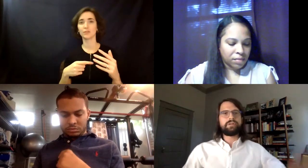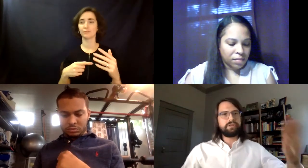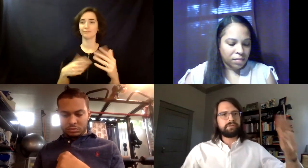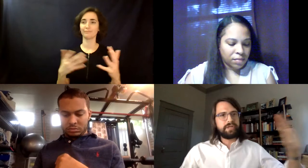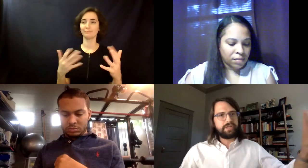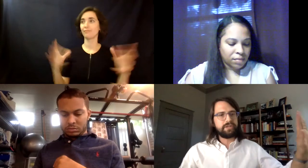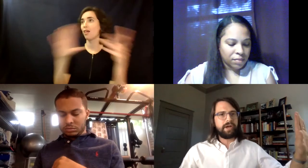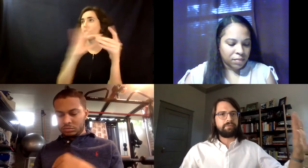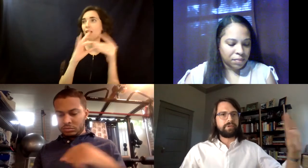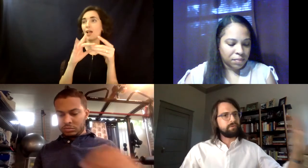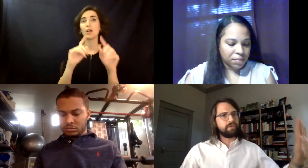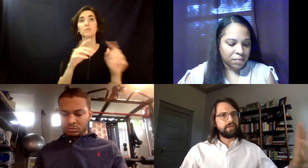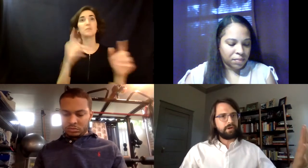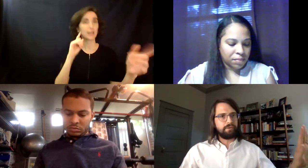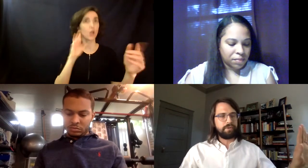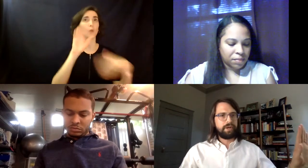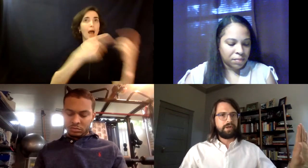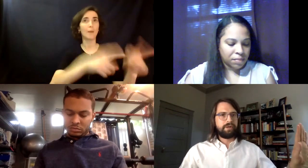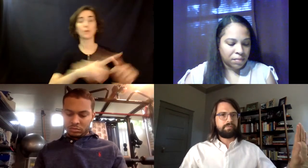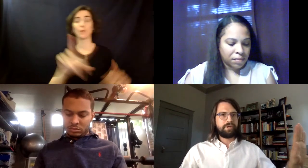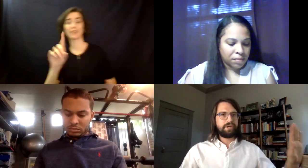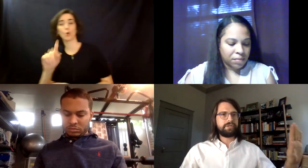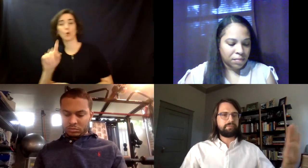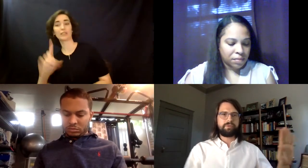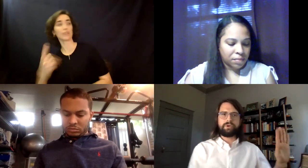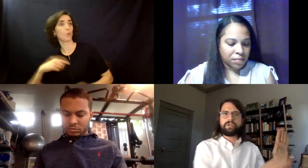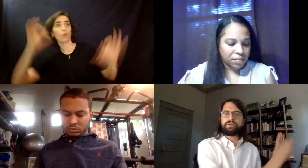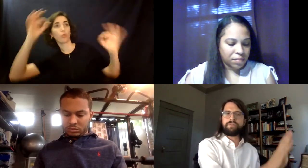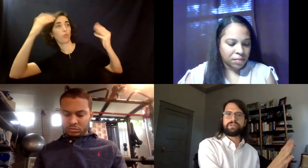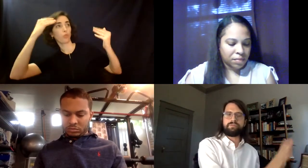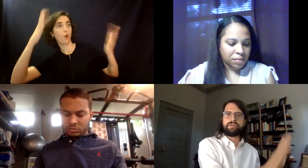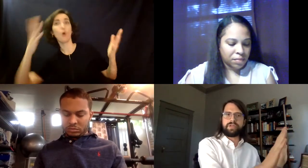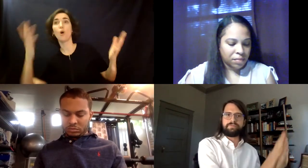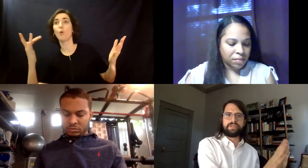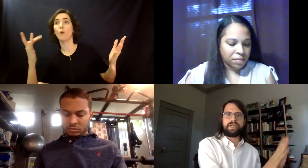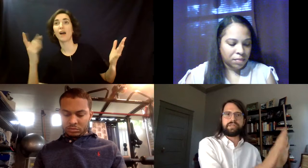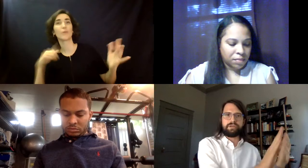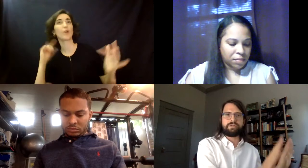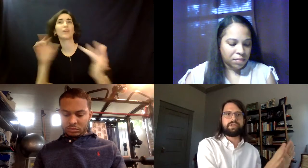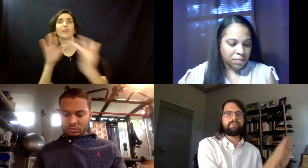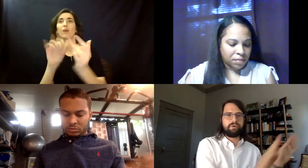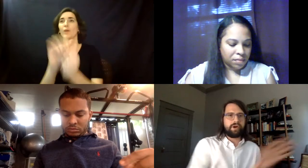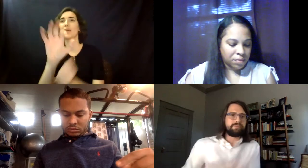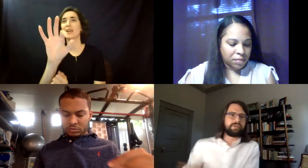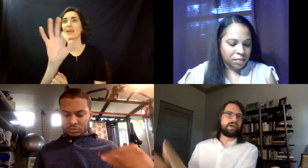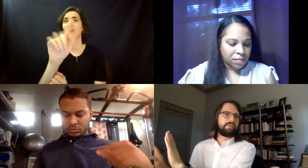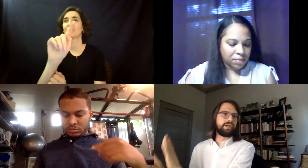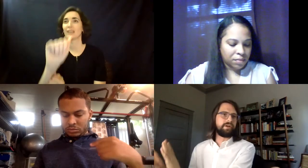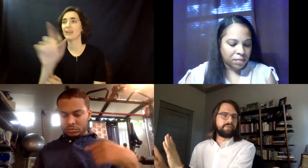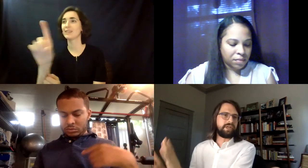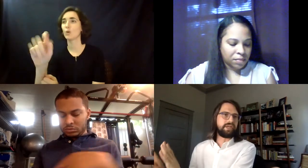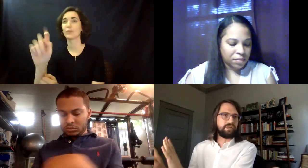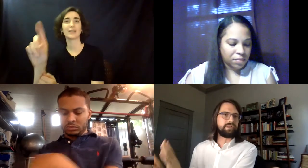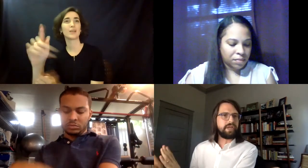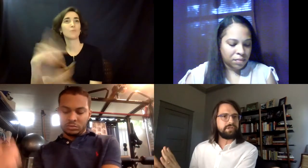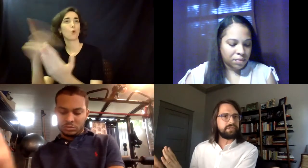in the DOTD side, we didn't really know because we're only interfacing with FTA DOTD programs and not Medicare,